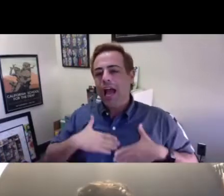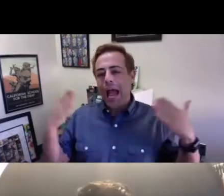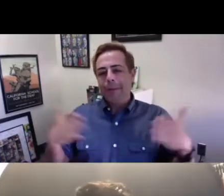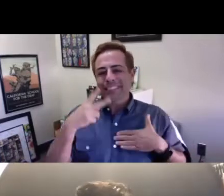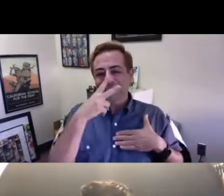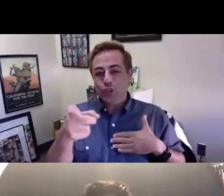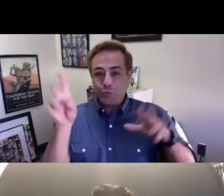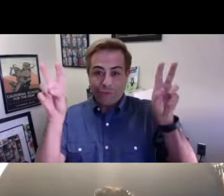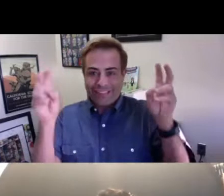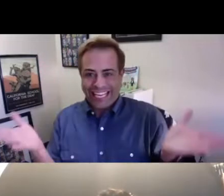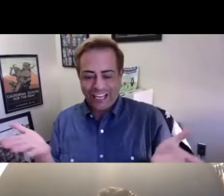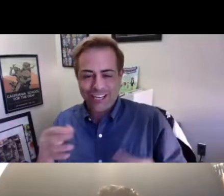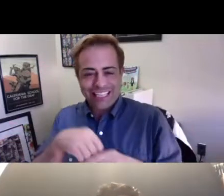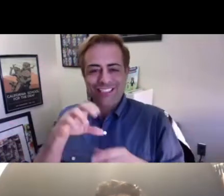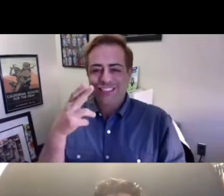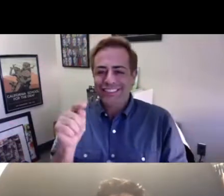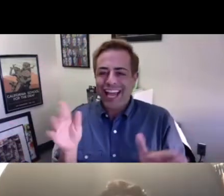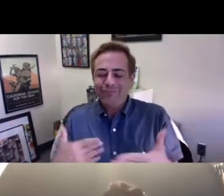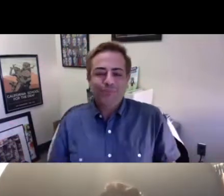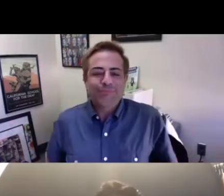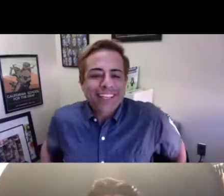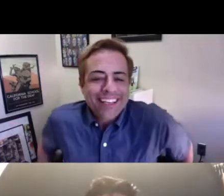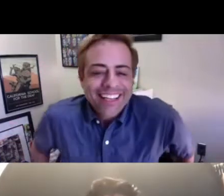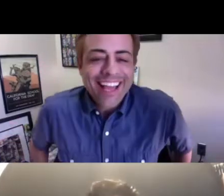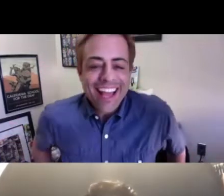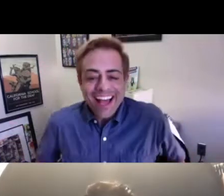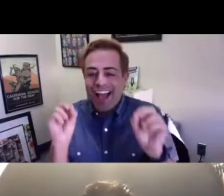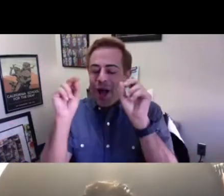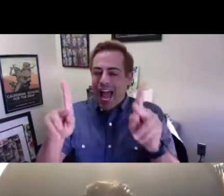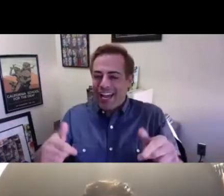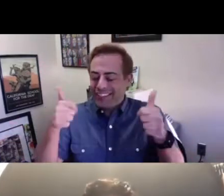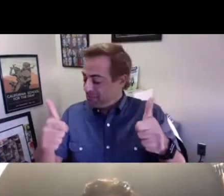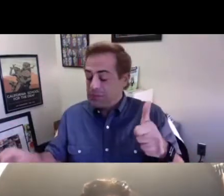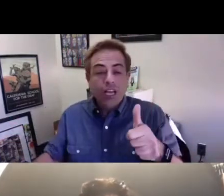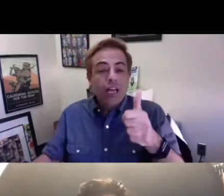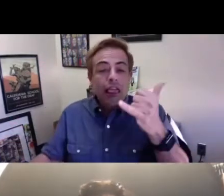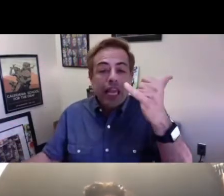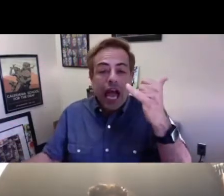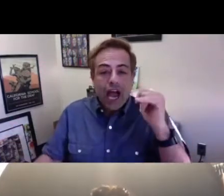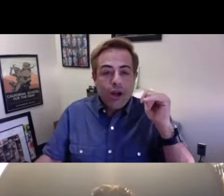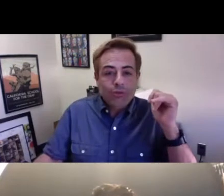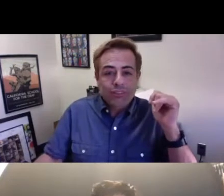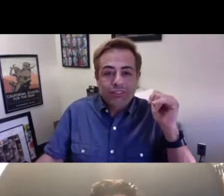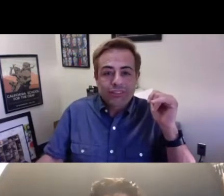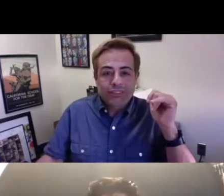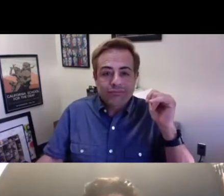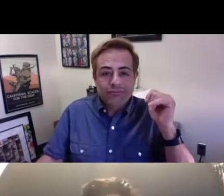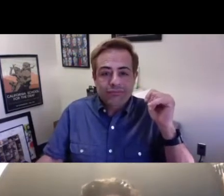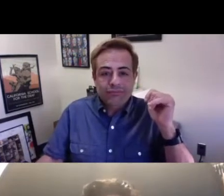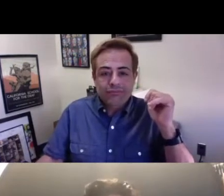Different people from California and all over. So I'm glad to see you here in the chat in this virtual